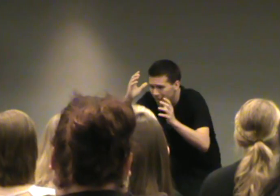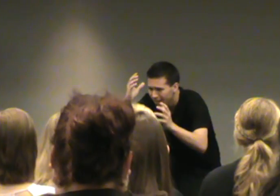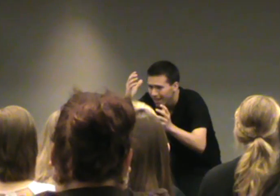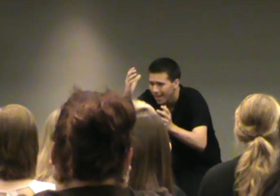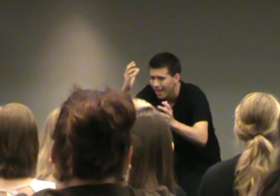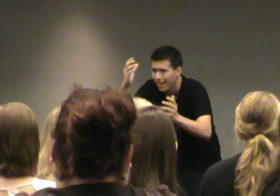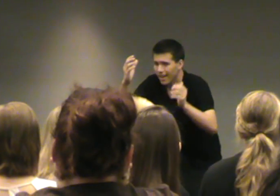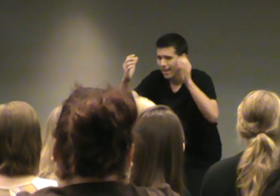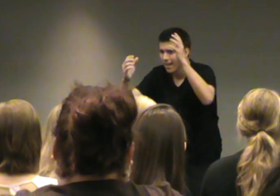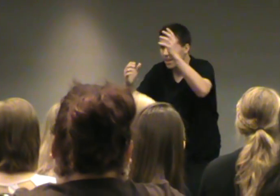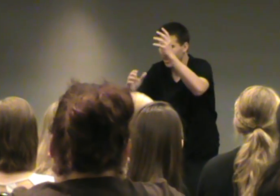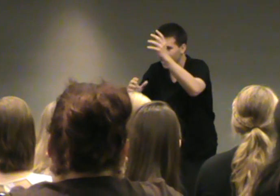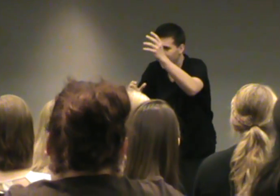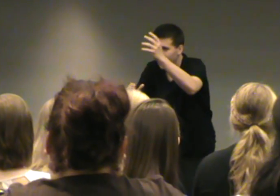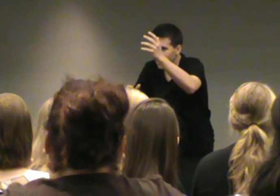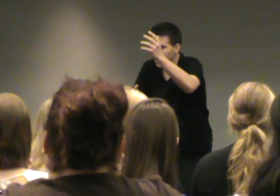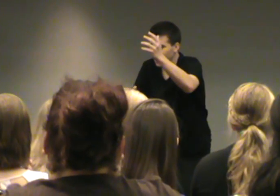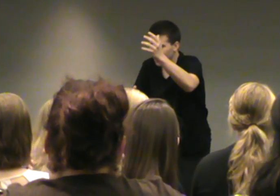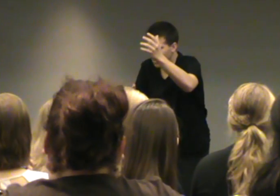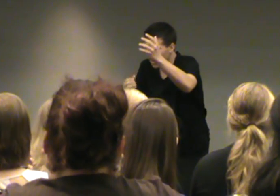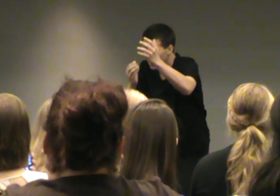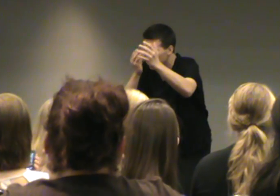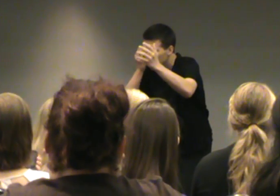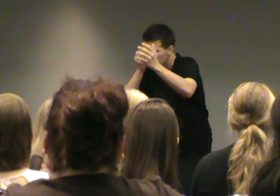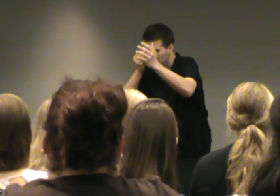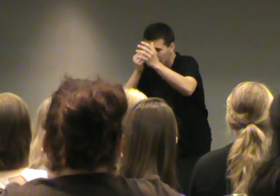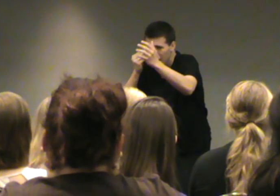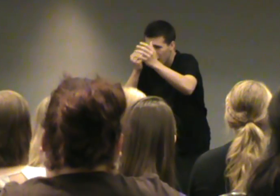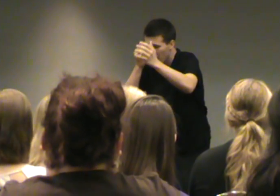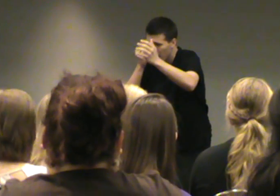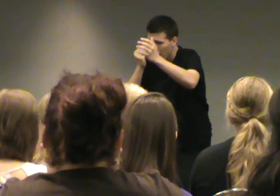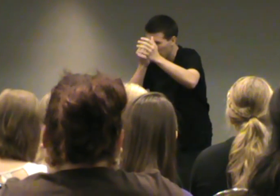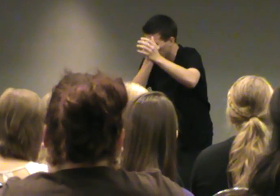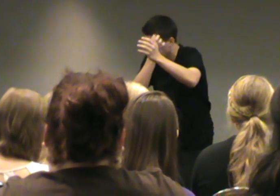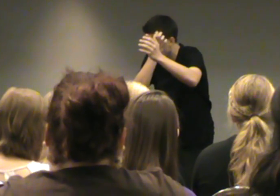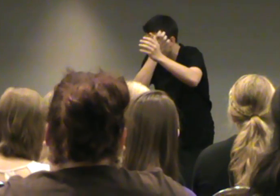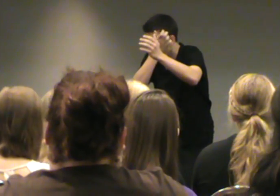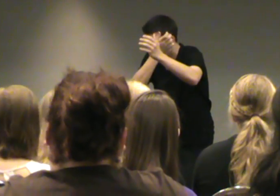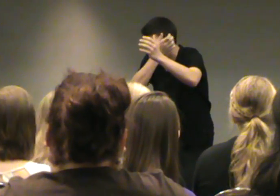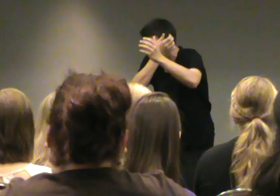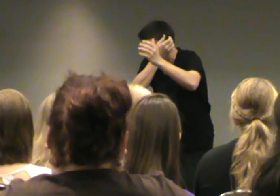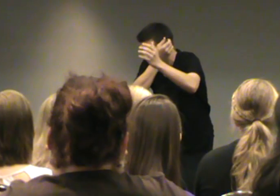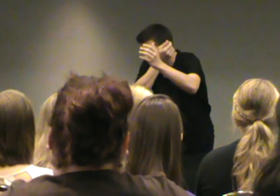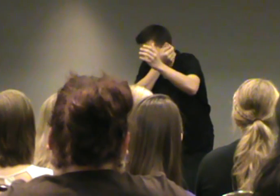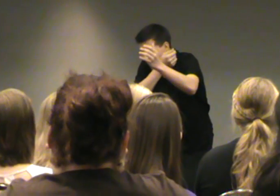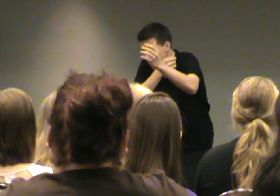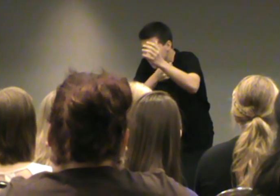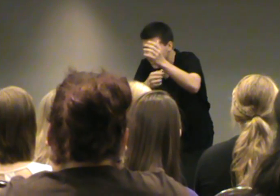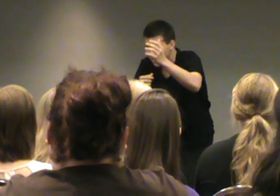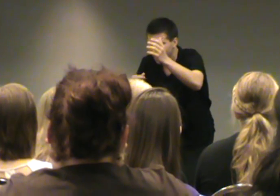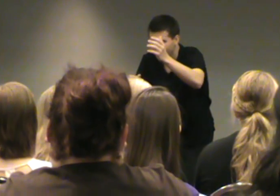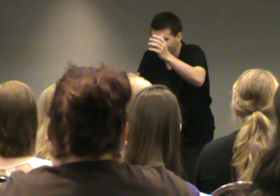cry. And then Jesus told us both to see our daughter had some food.